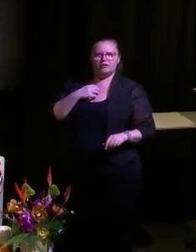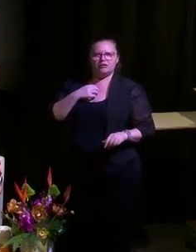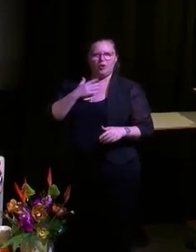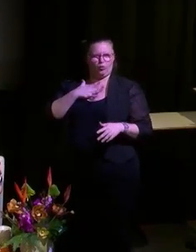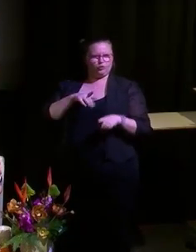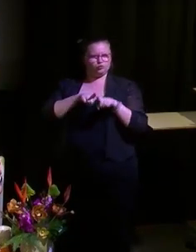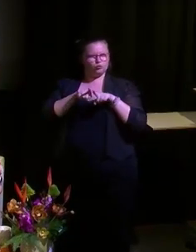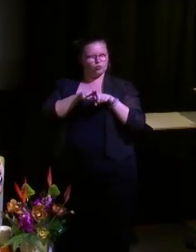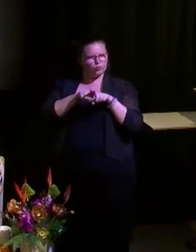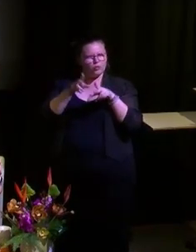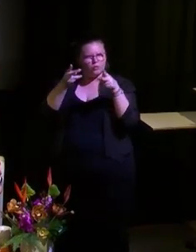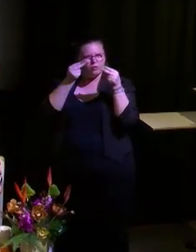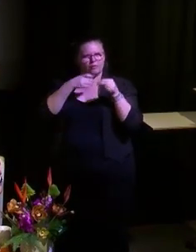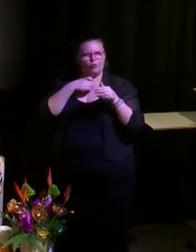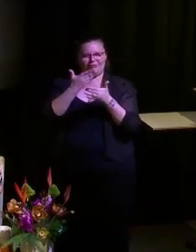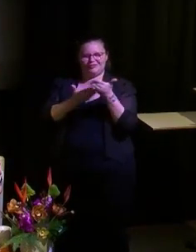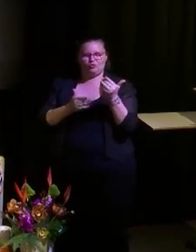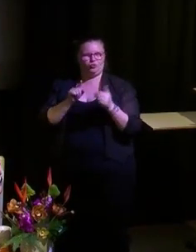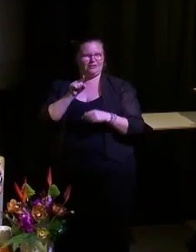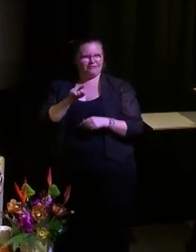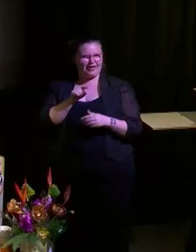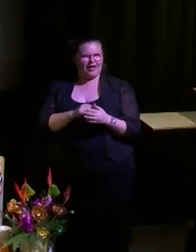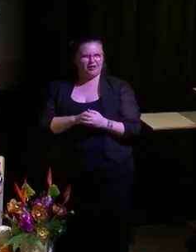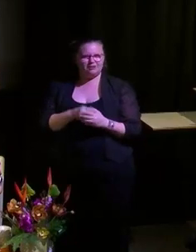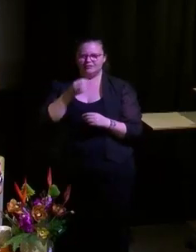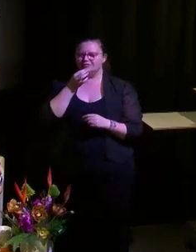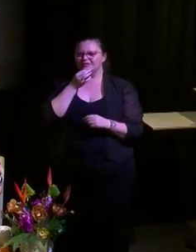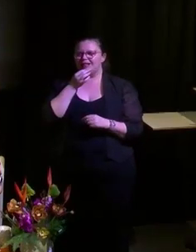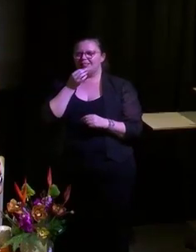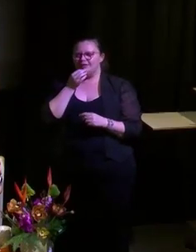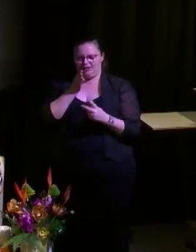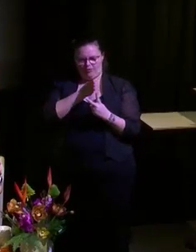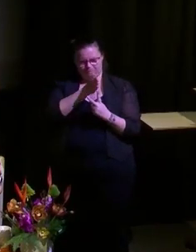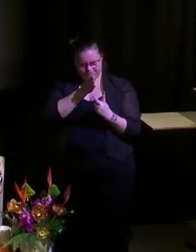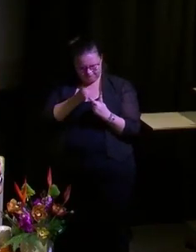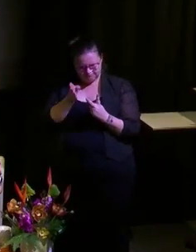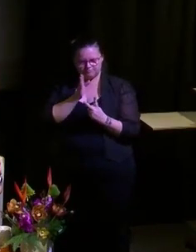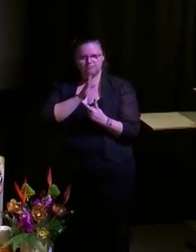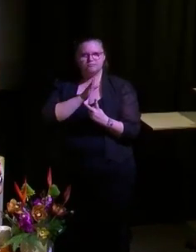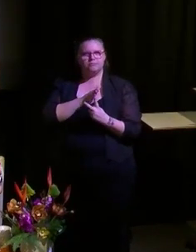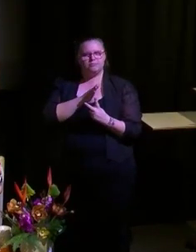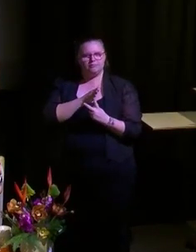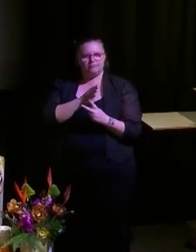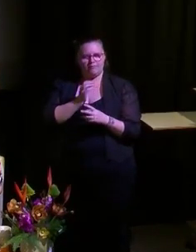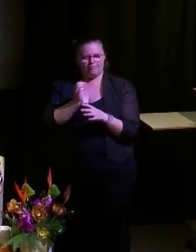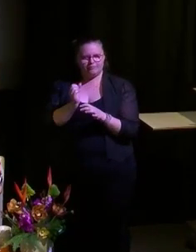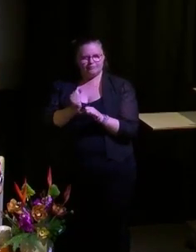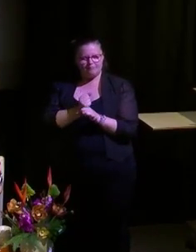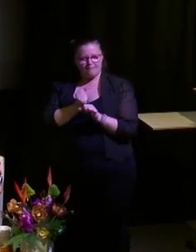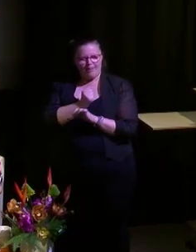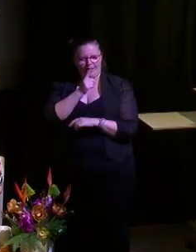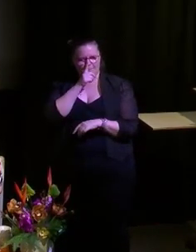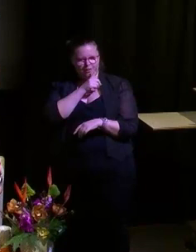about it. So it's kind of that two-pronged approach by making people, I suppose,